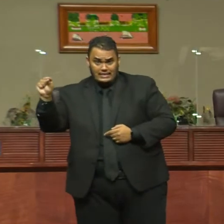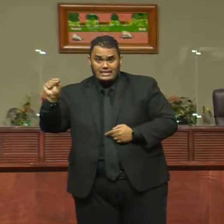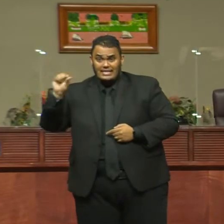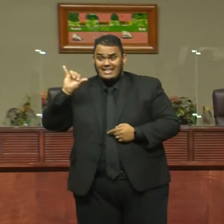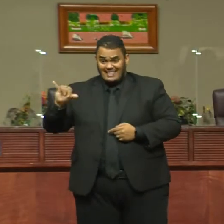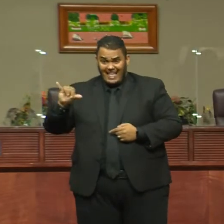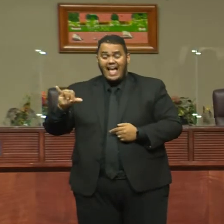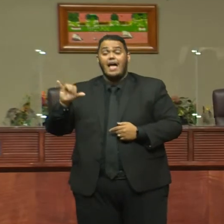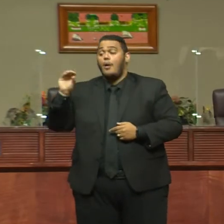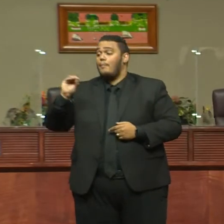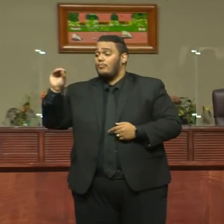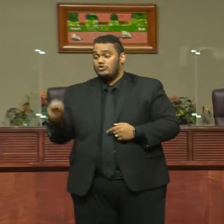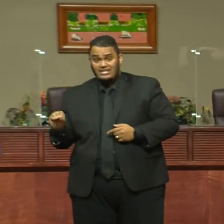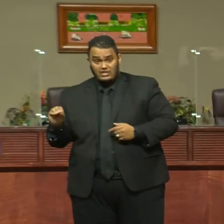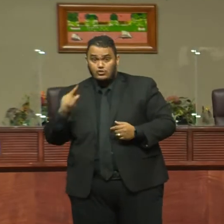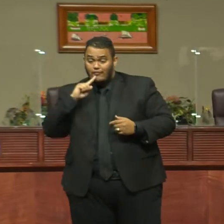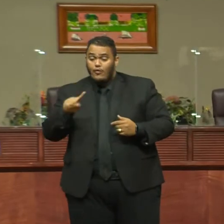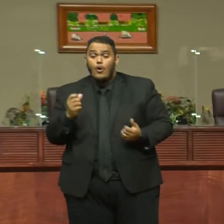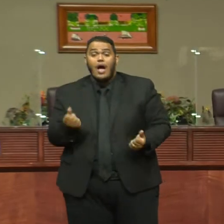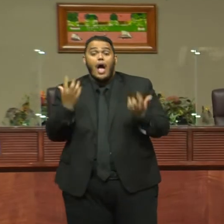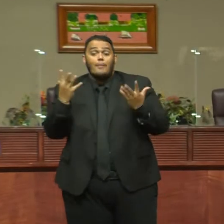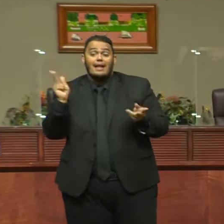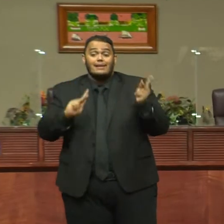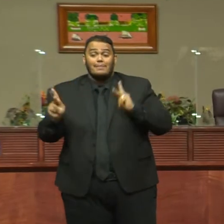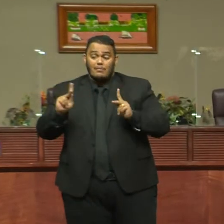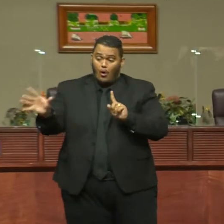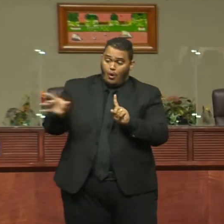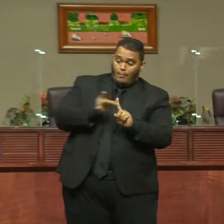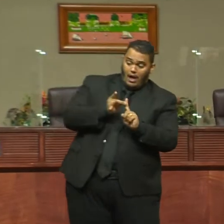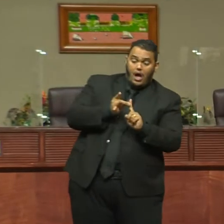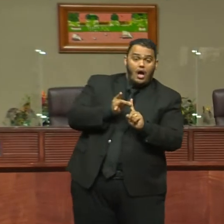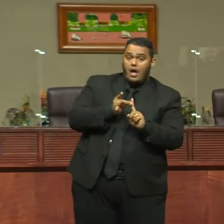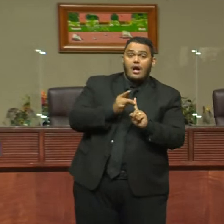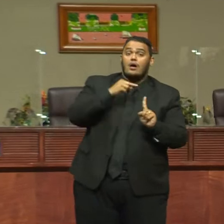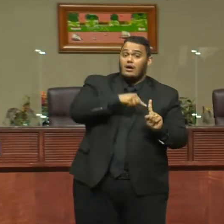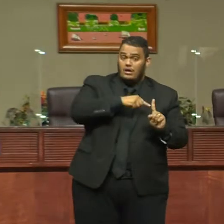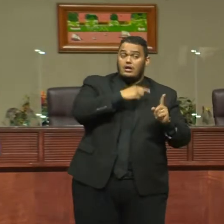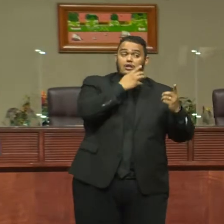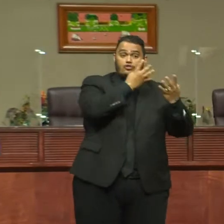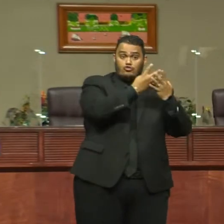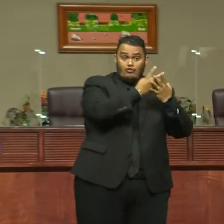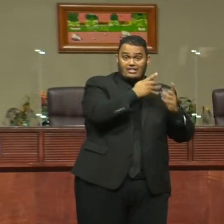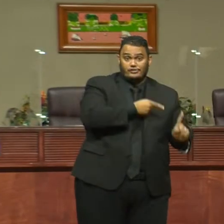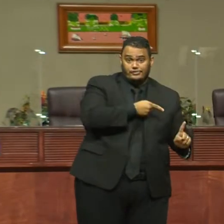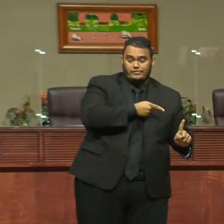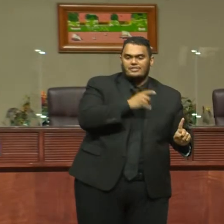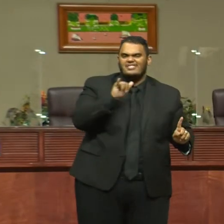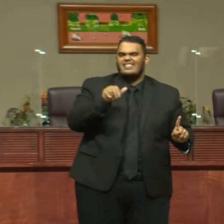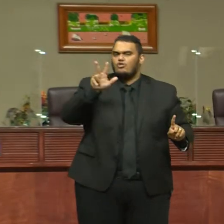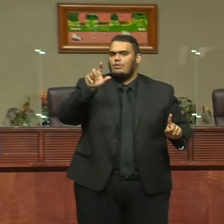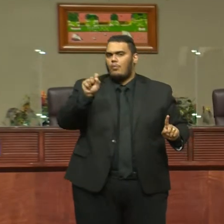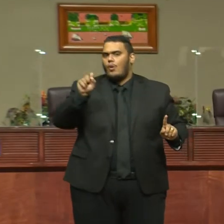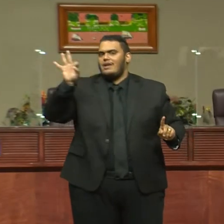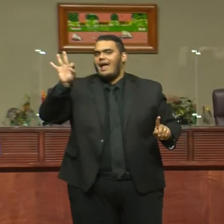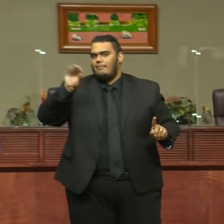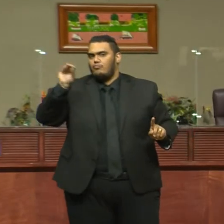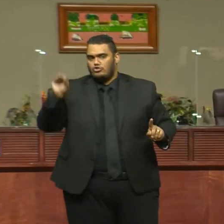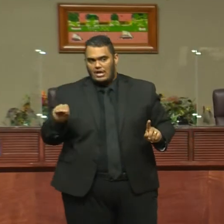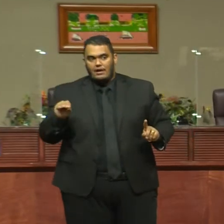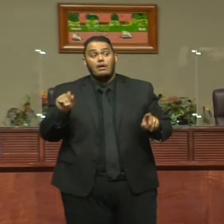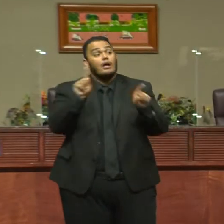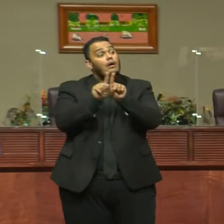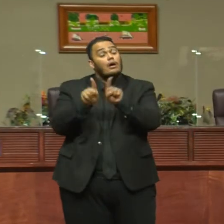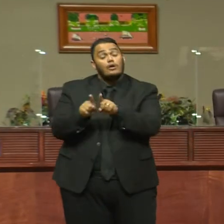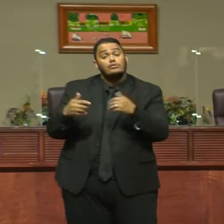is 3.9%. Again, Corrections Chief Louis Quinones is here should there be any additional